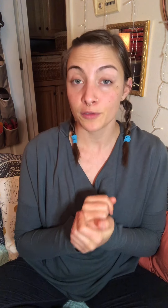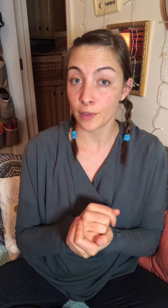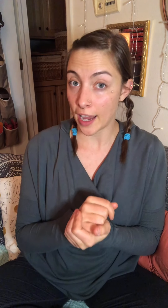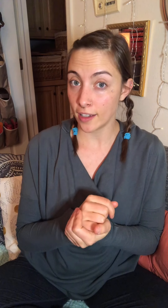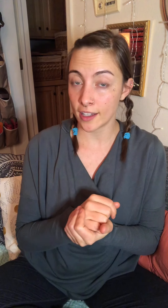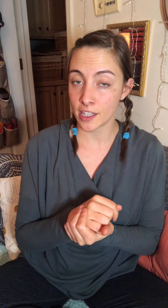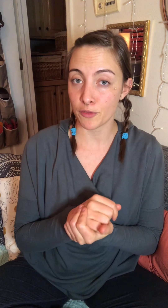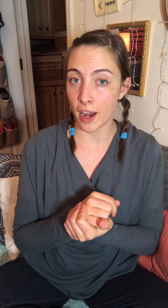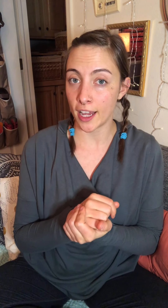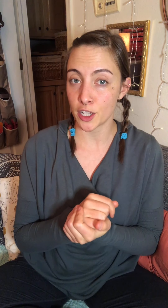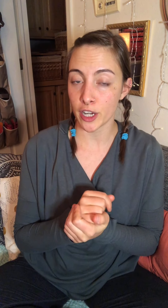right as in a right hand turn,